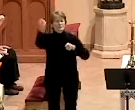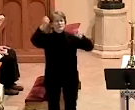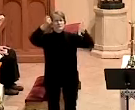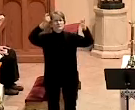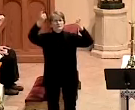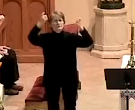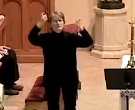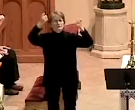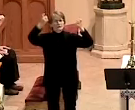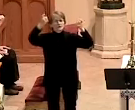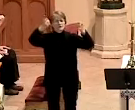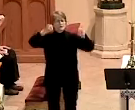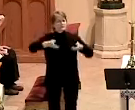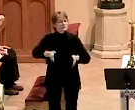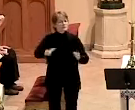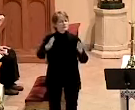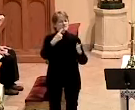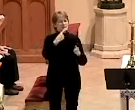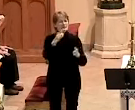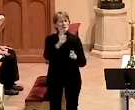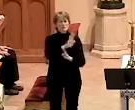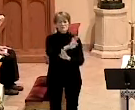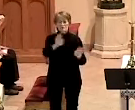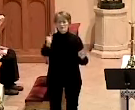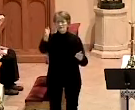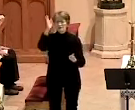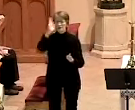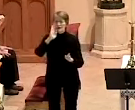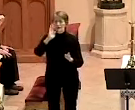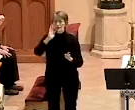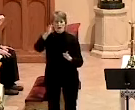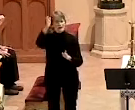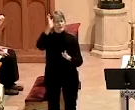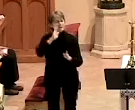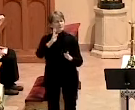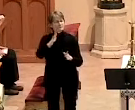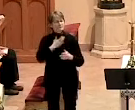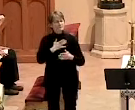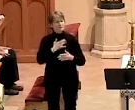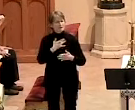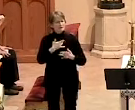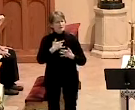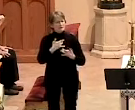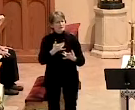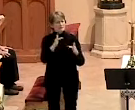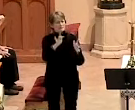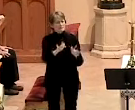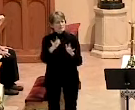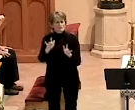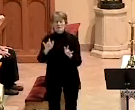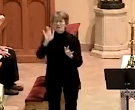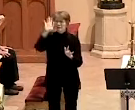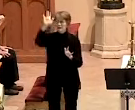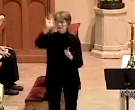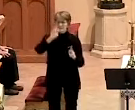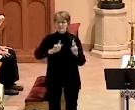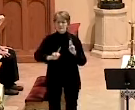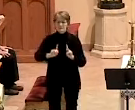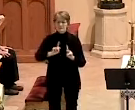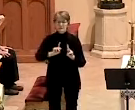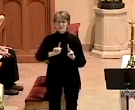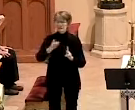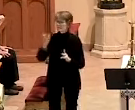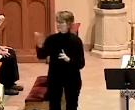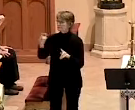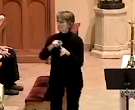their God? Then the Lord was stirred to concern for his land and took pity on his people.